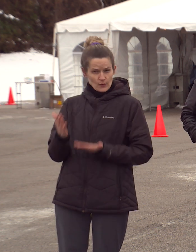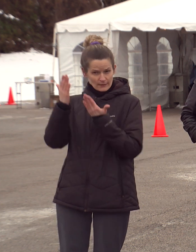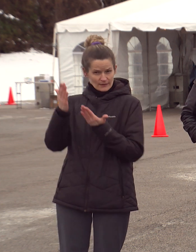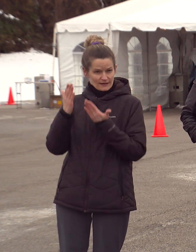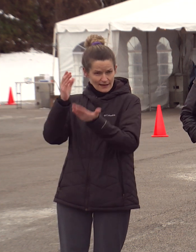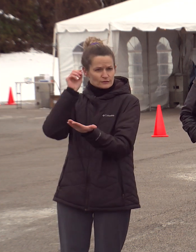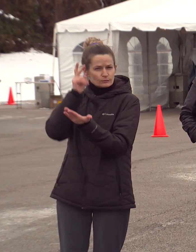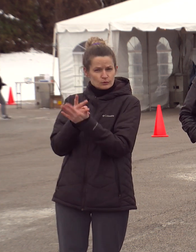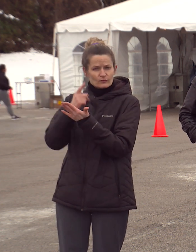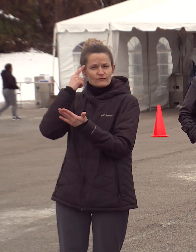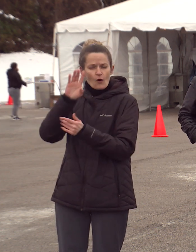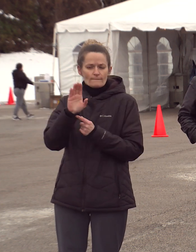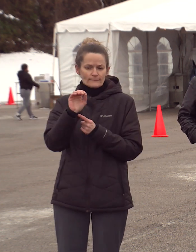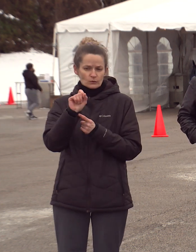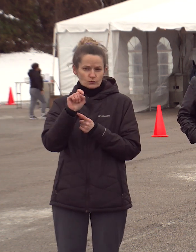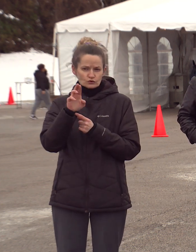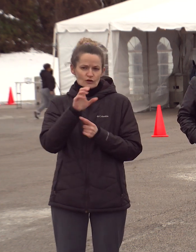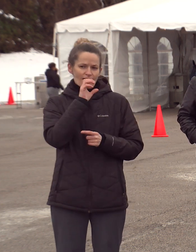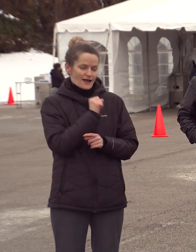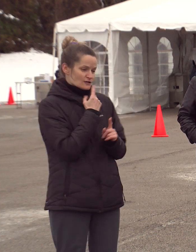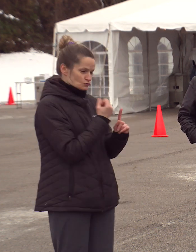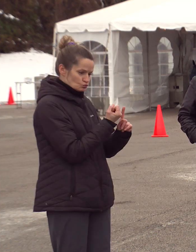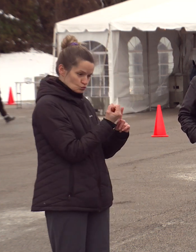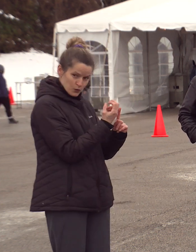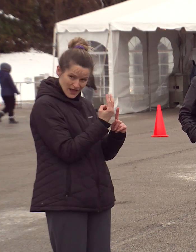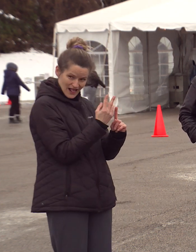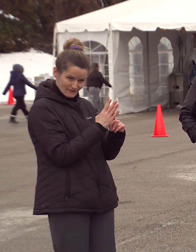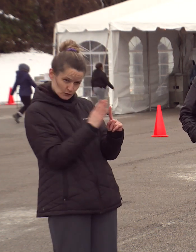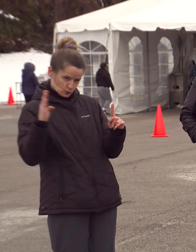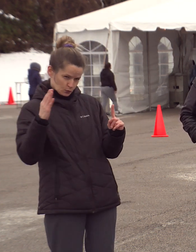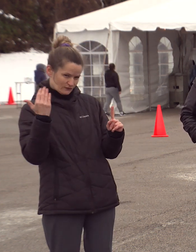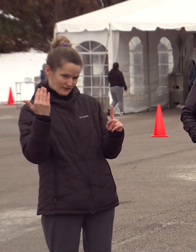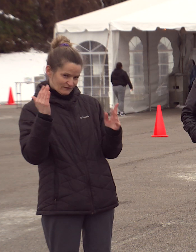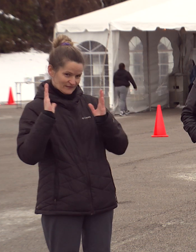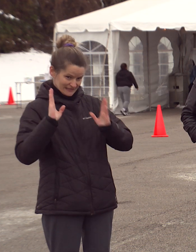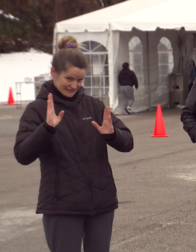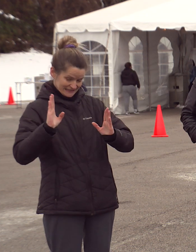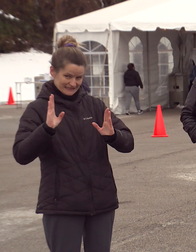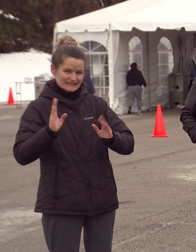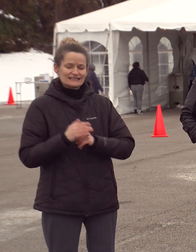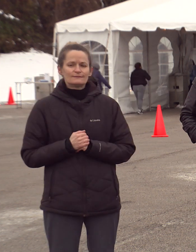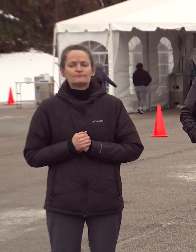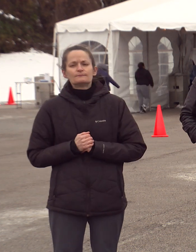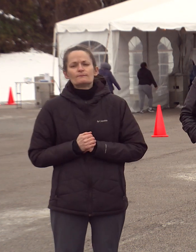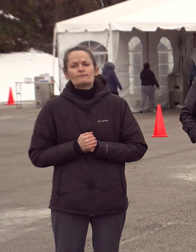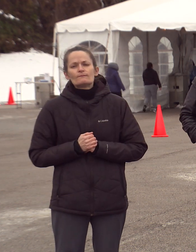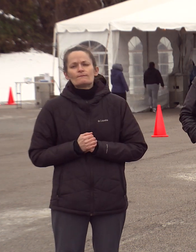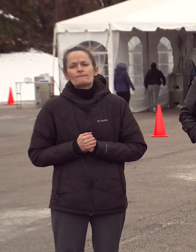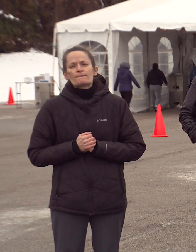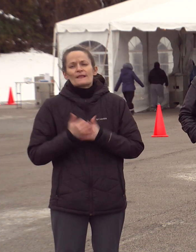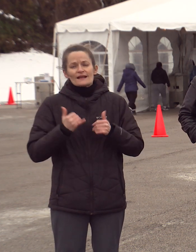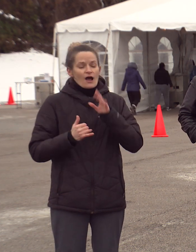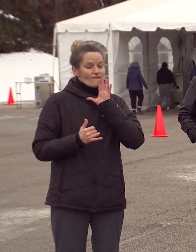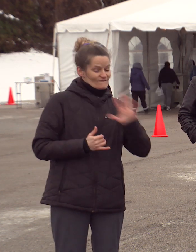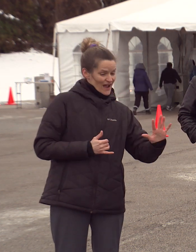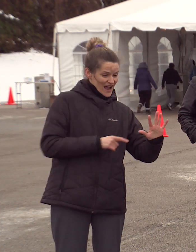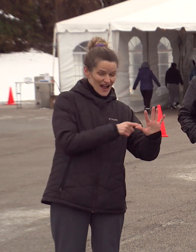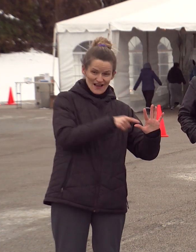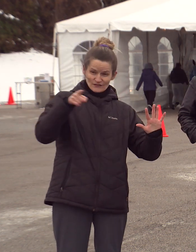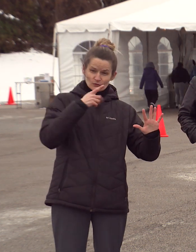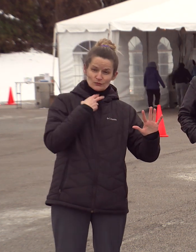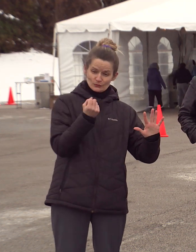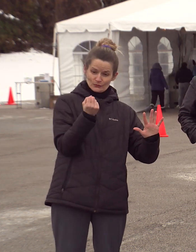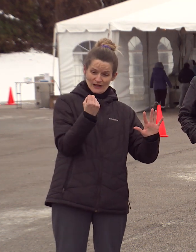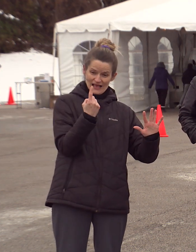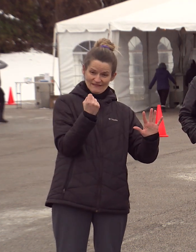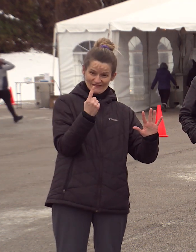to 15. As a reminder, our children 5 to 11 years of age are also now eligible to get the 2-dose vaccination series